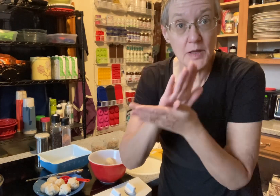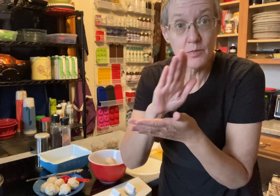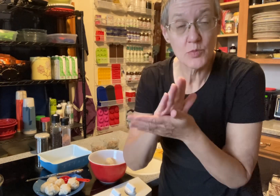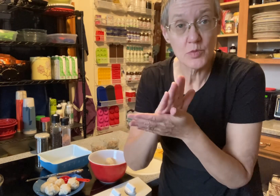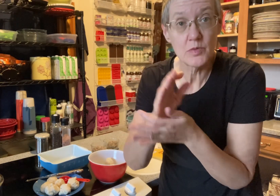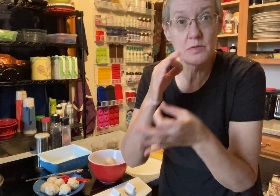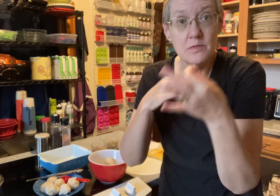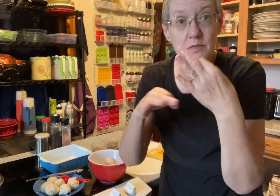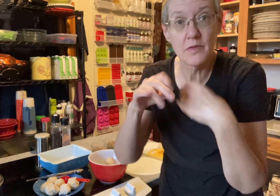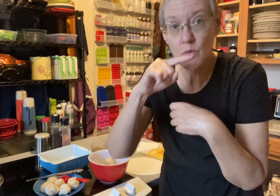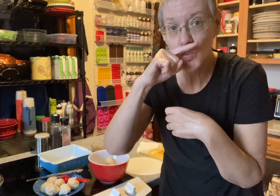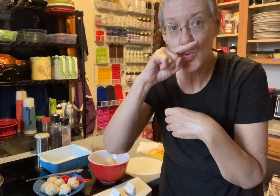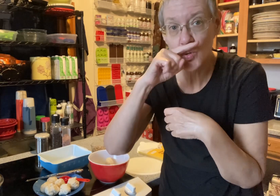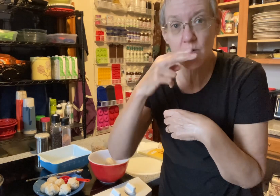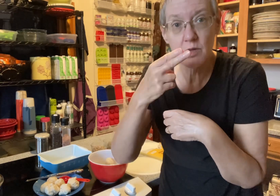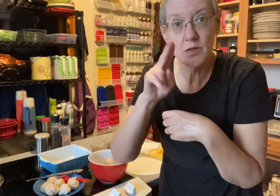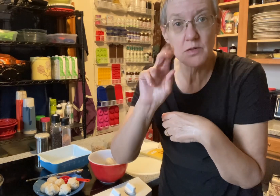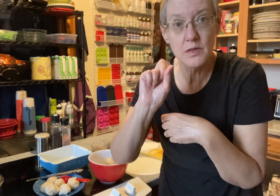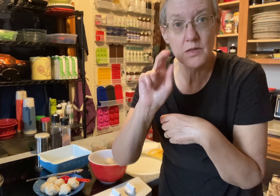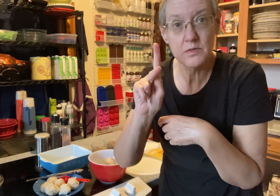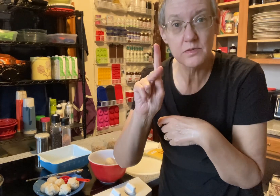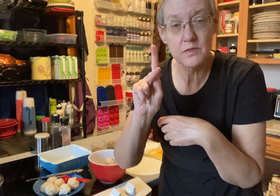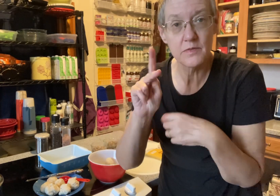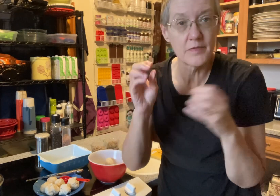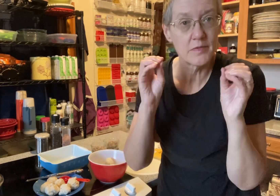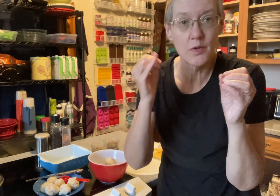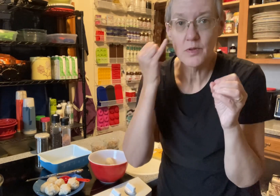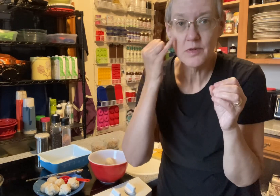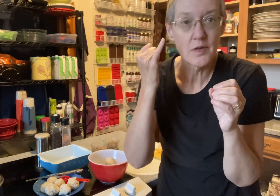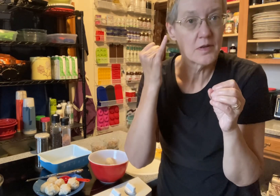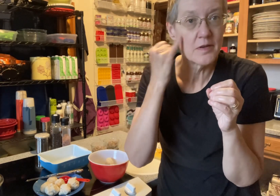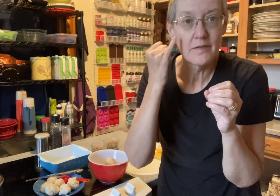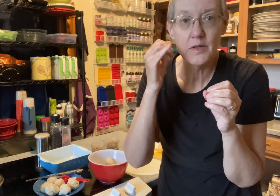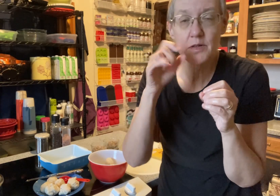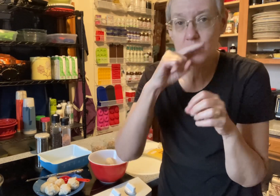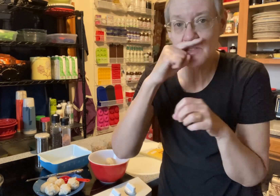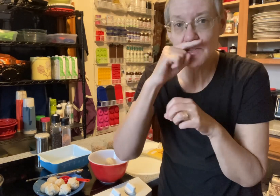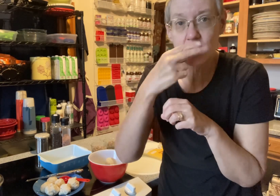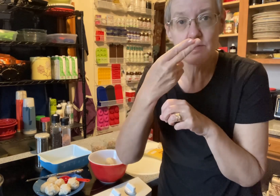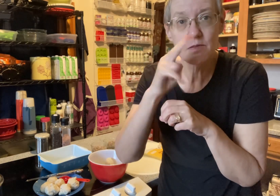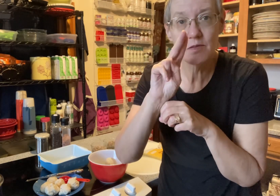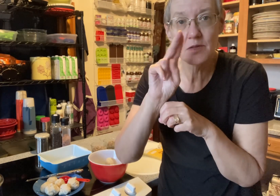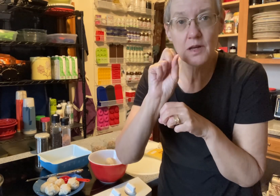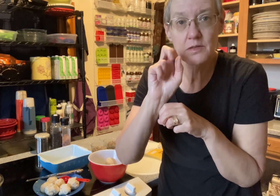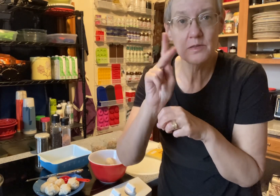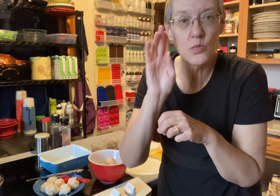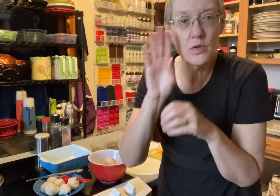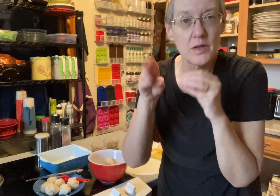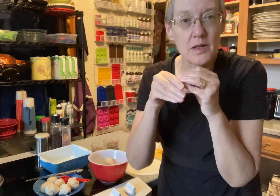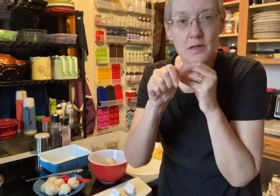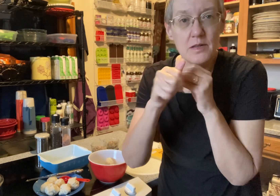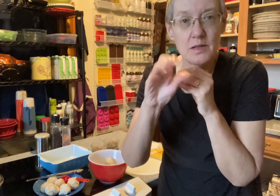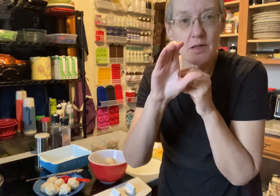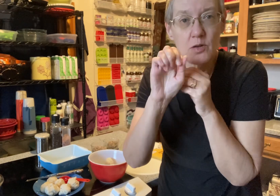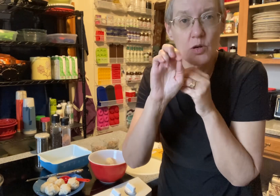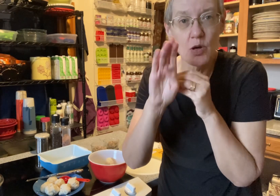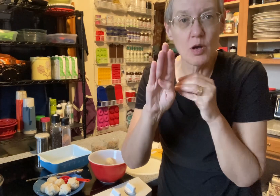Now I'm going to use parchment paper instead of corn husks. I have no idea if the corn husks would add any carbs to the